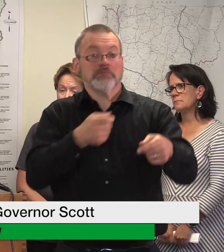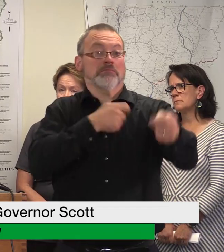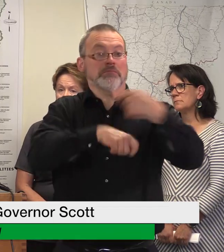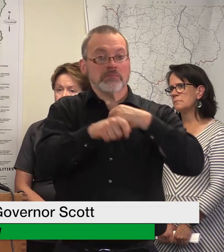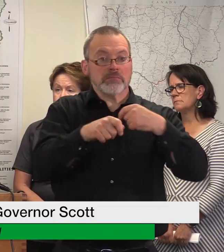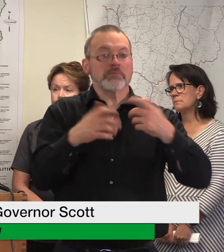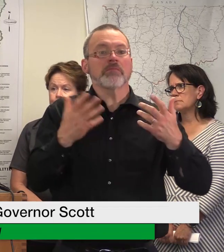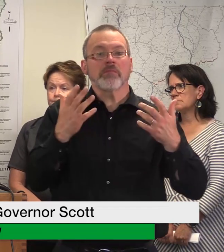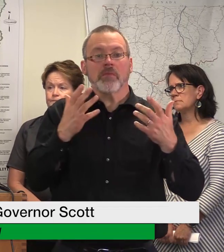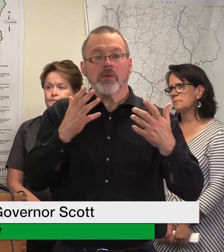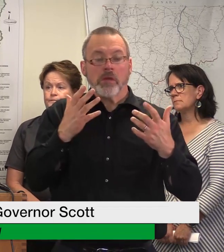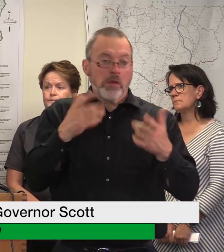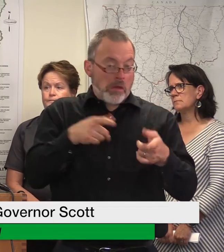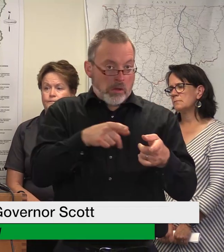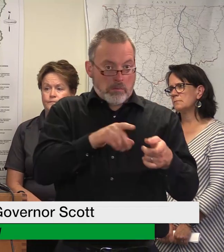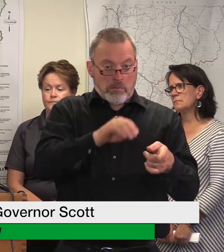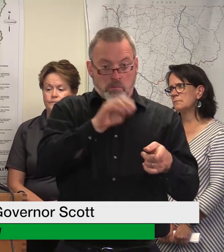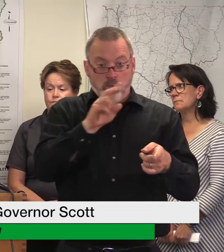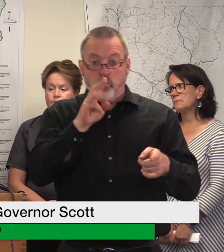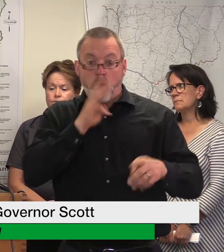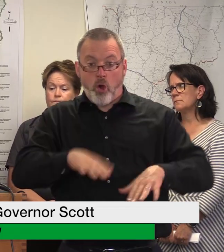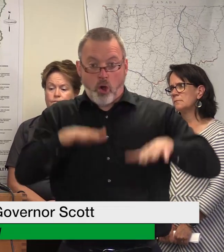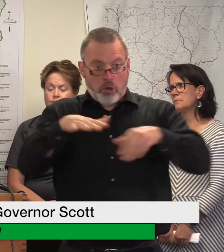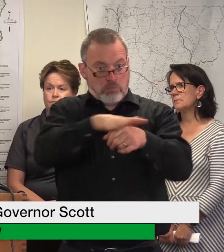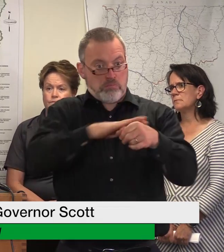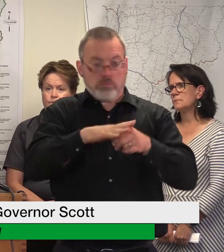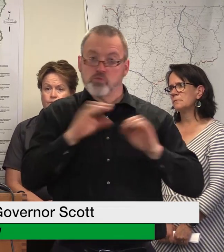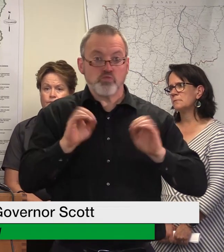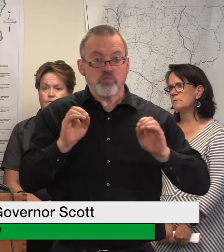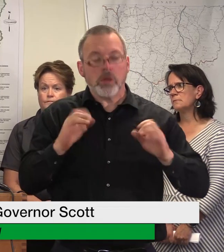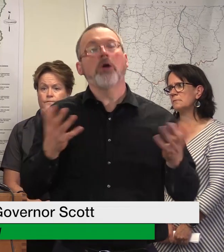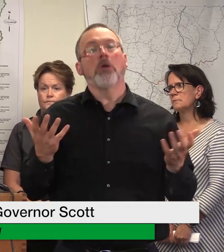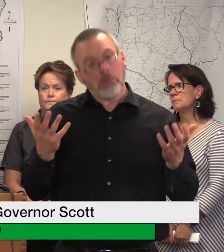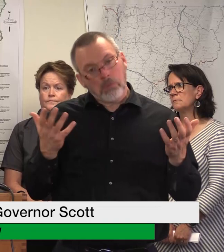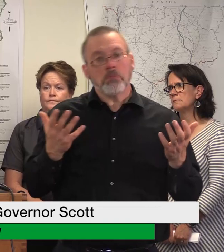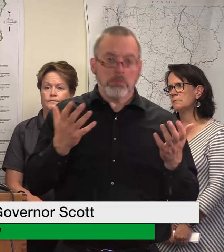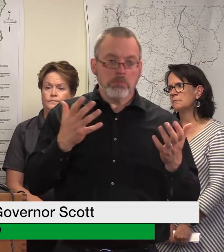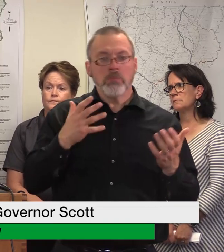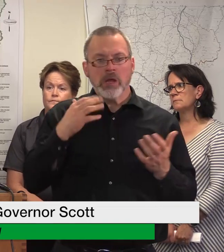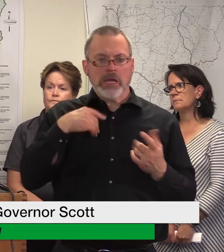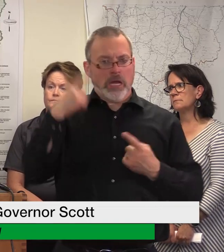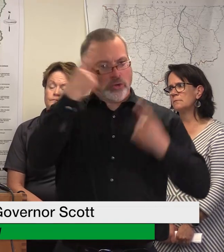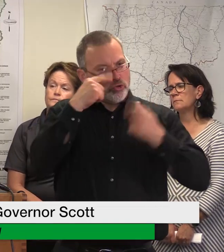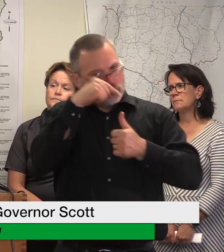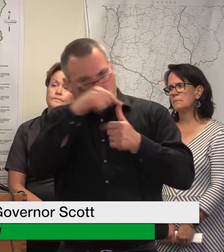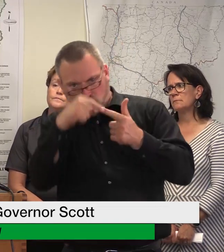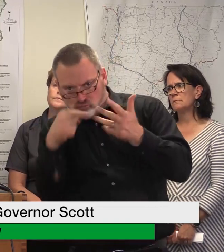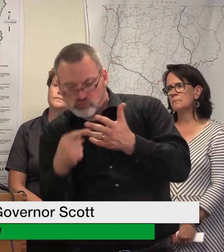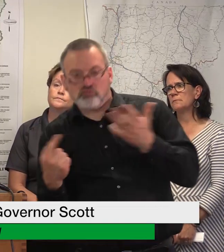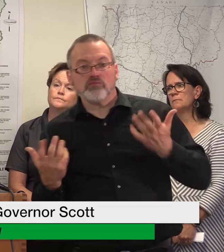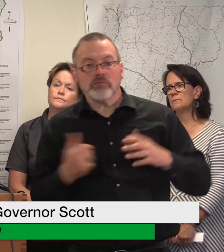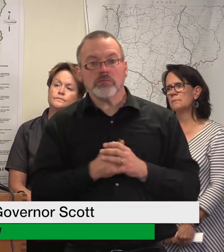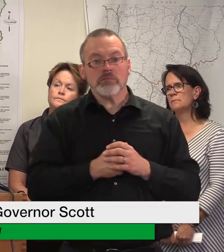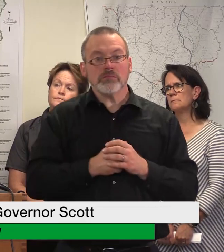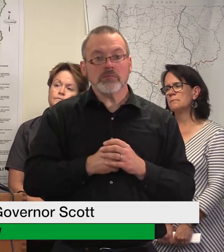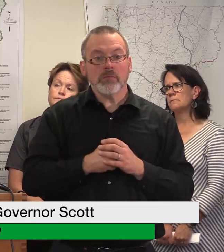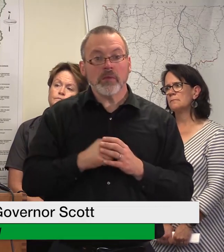an option that's on the table again. We have contracts in place that will be able to put in the utilities for